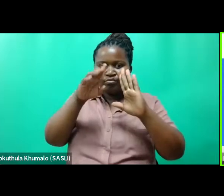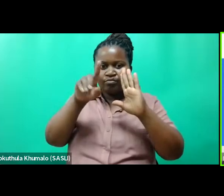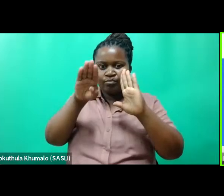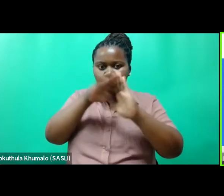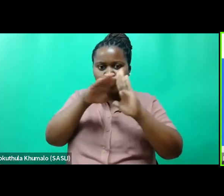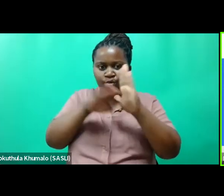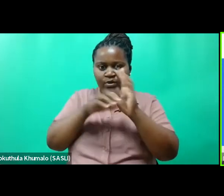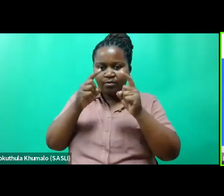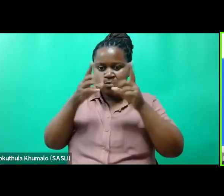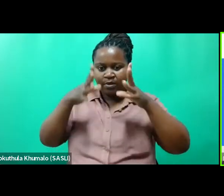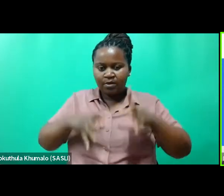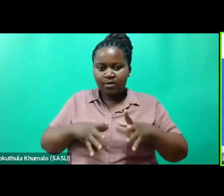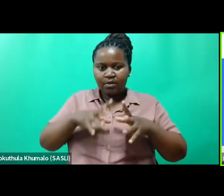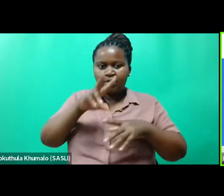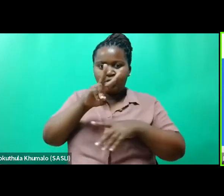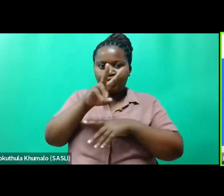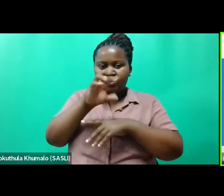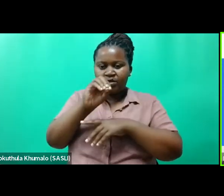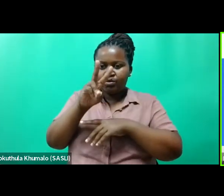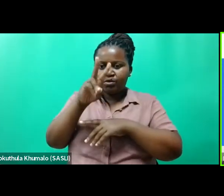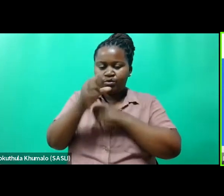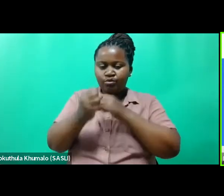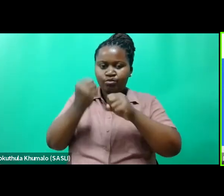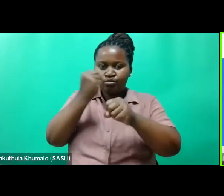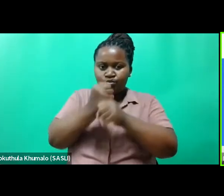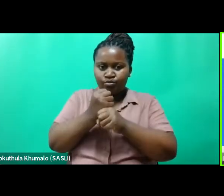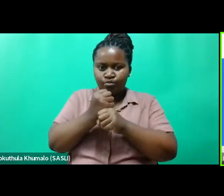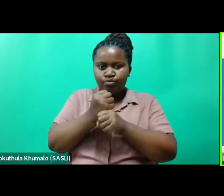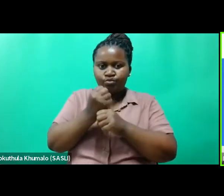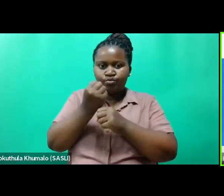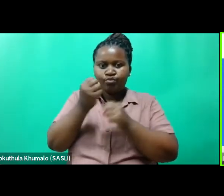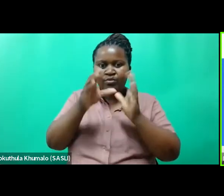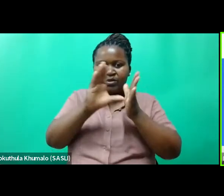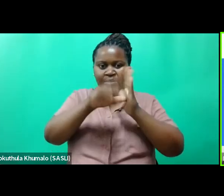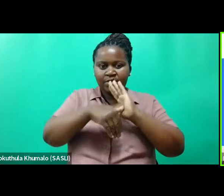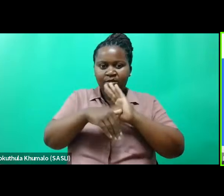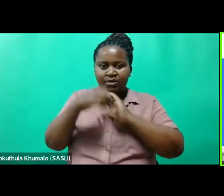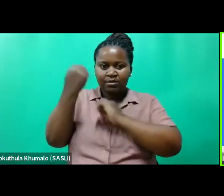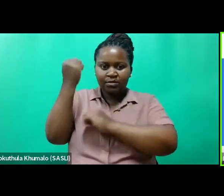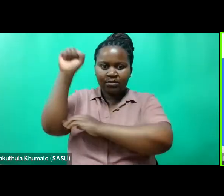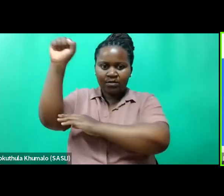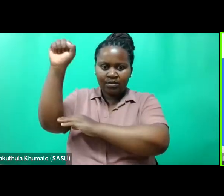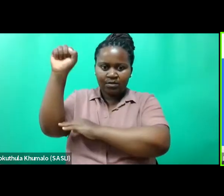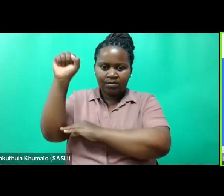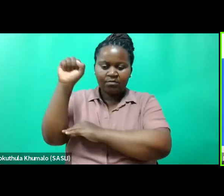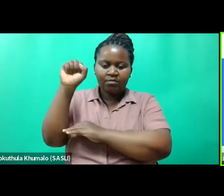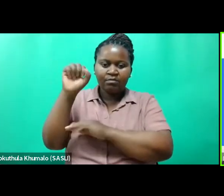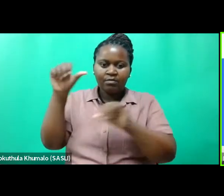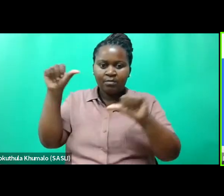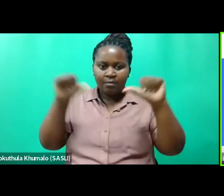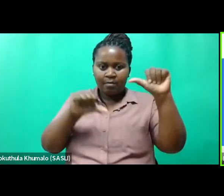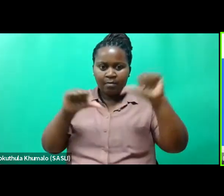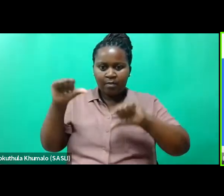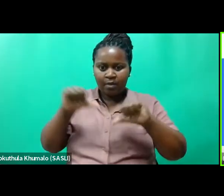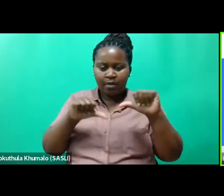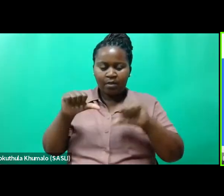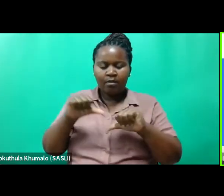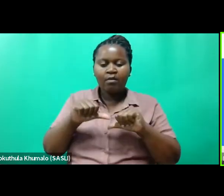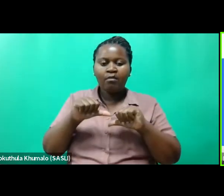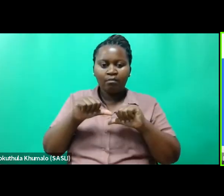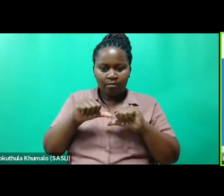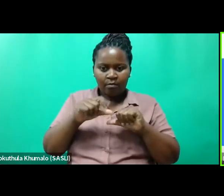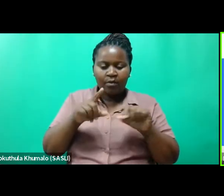2022 Online Disability Indaba. As we go back out there, let us reflect on today's Indaba and